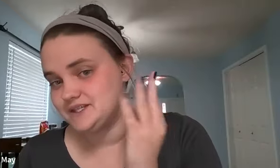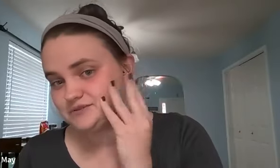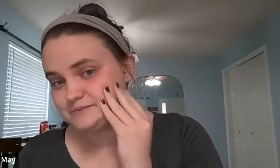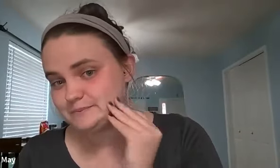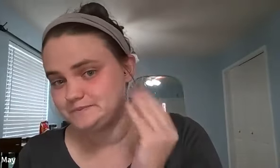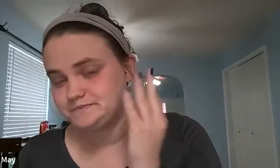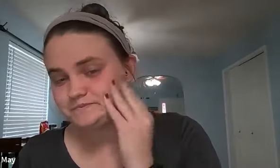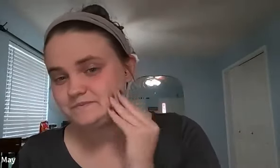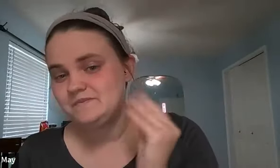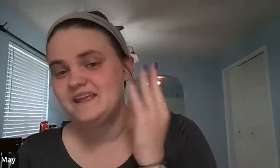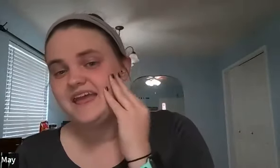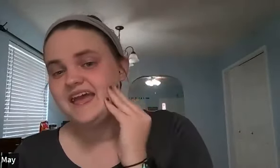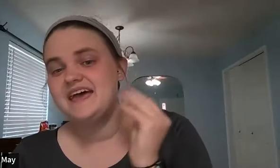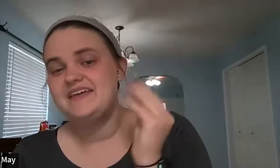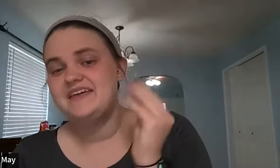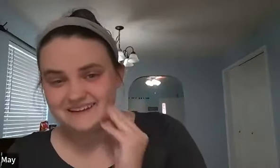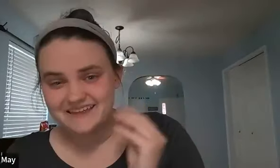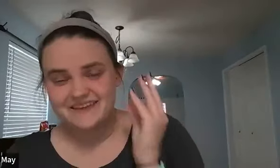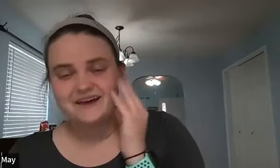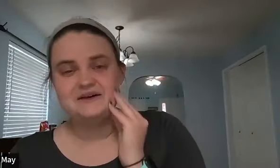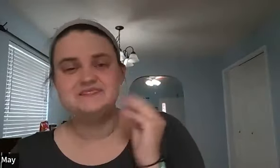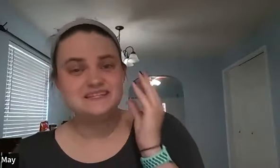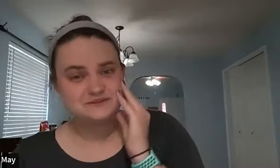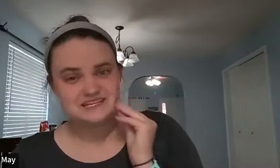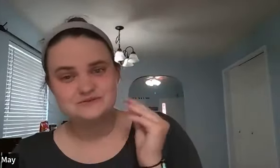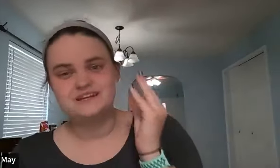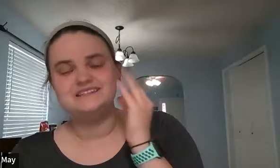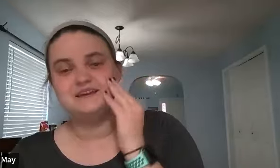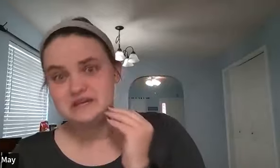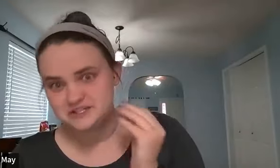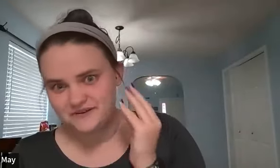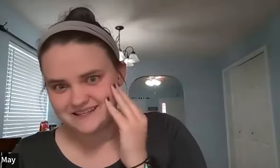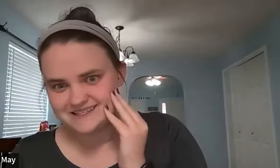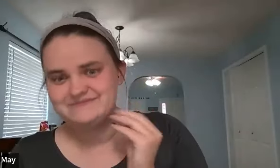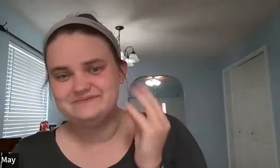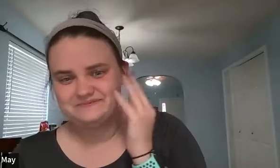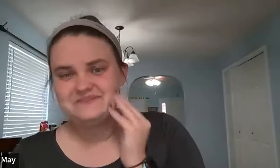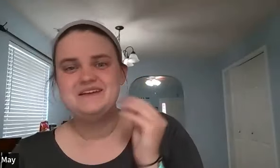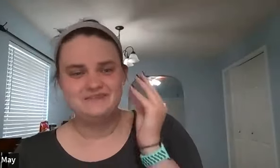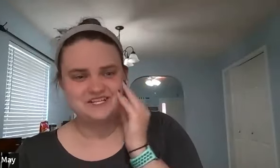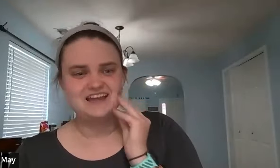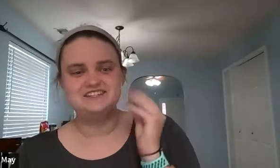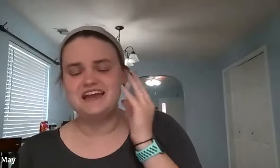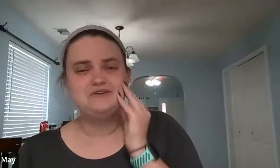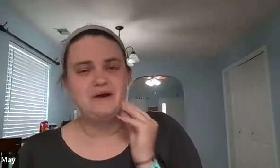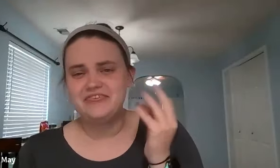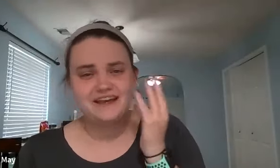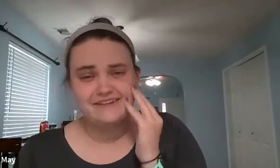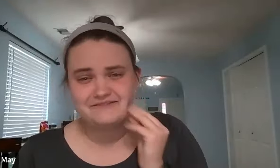peach. And the sense with this one is like peach fuzz, which I don't know. I think I love that